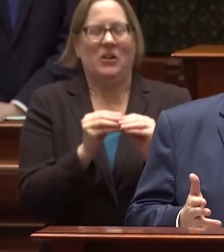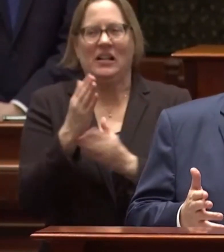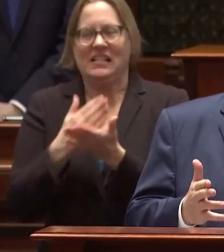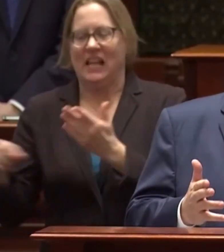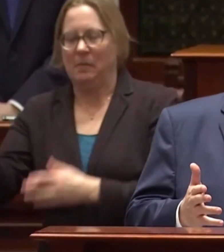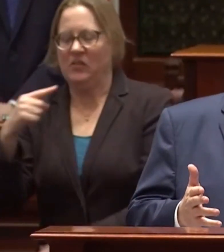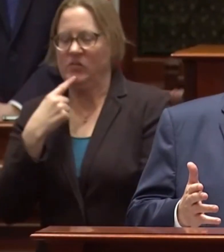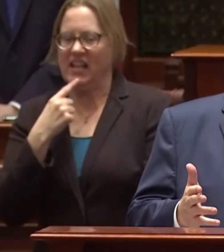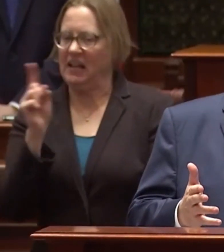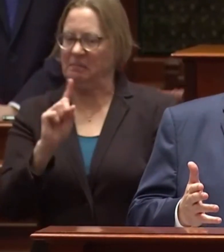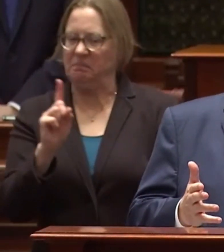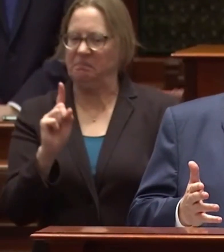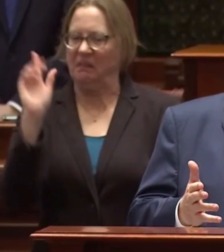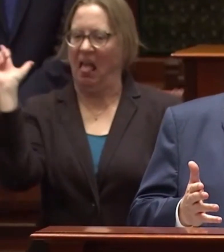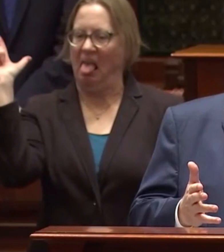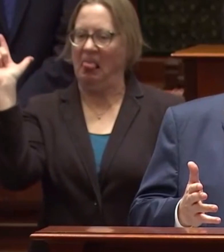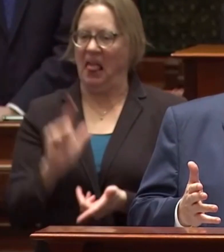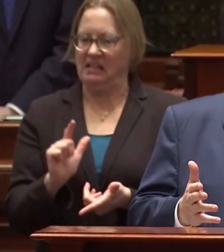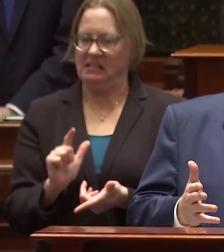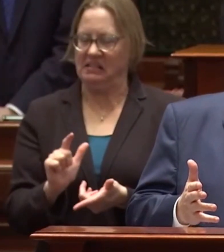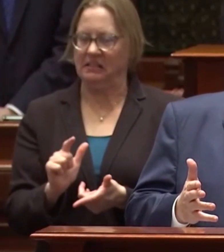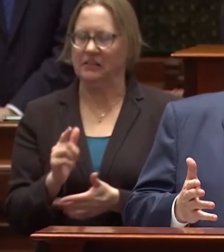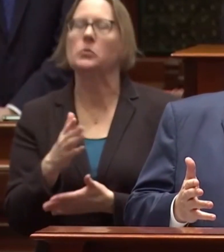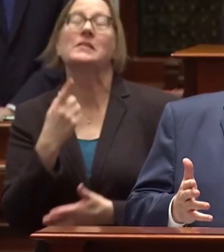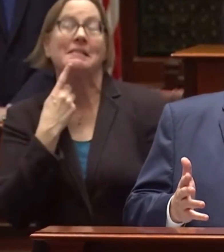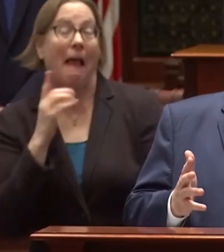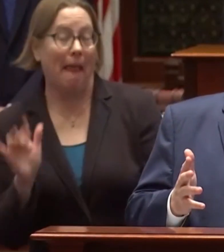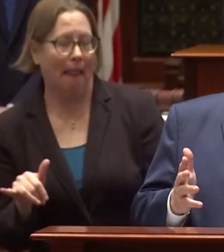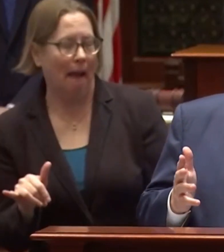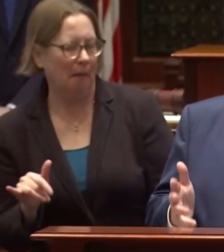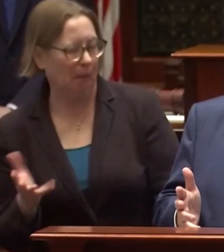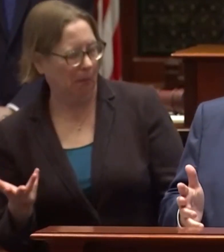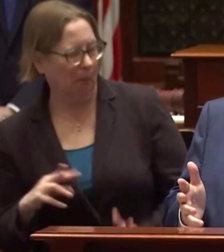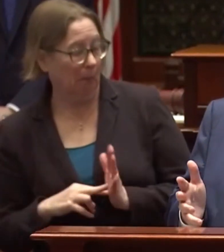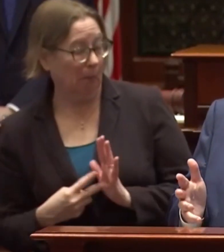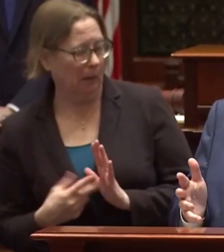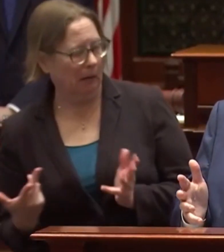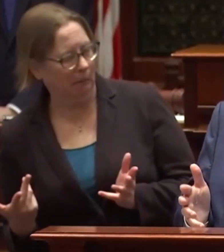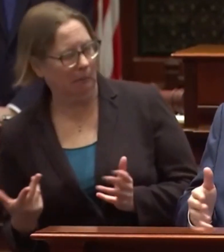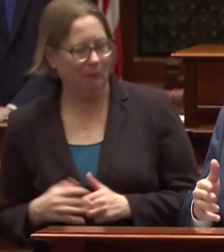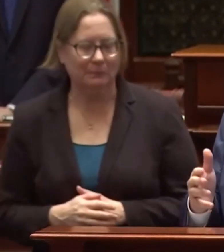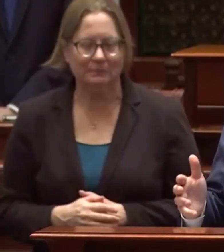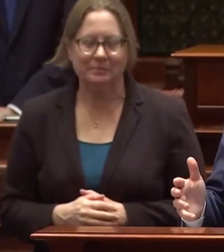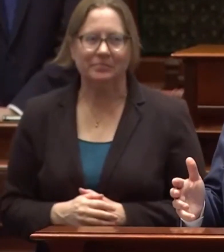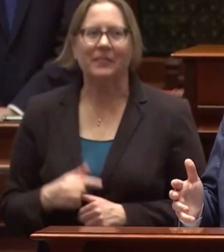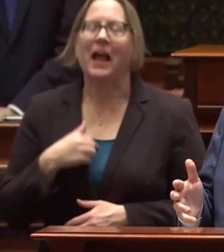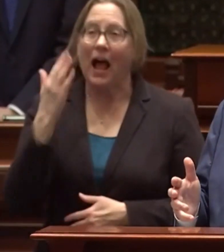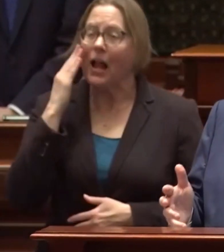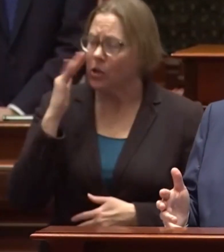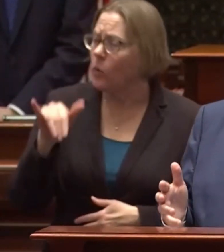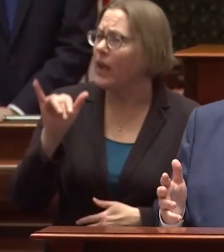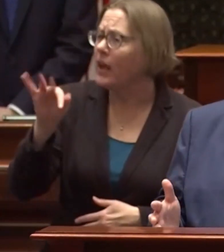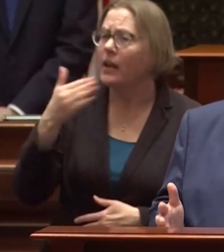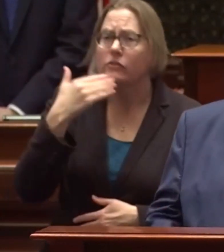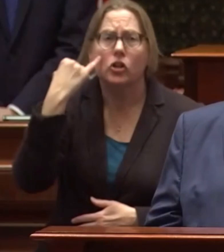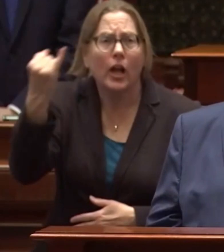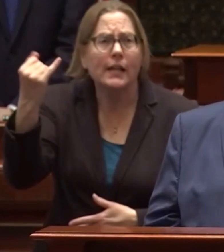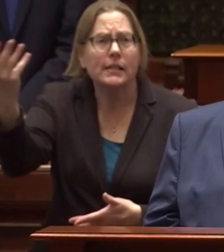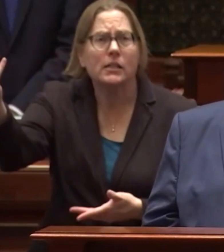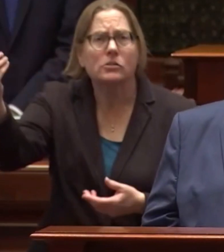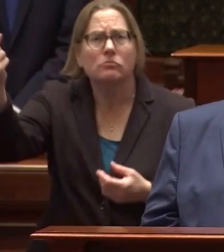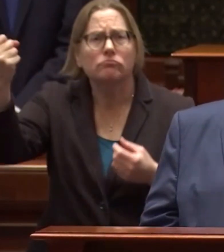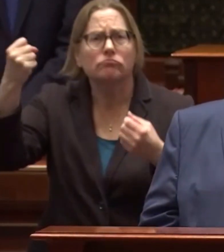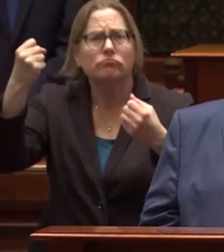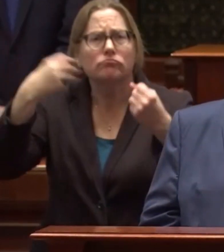claim that you want to spend less. I know this. I'm always open to good ideas that members of